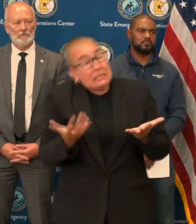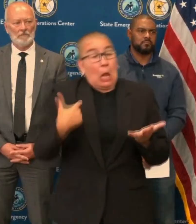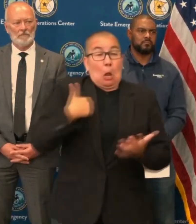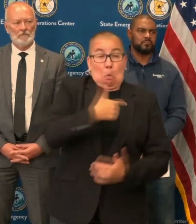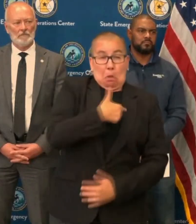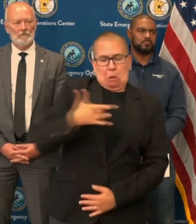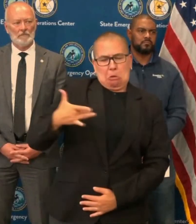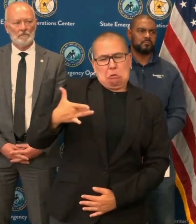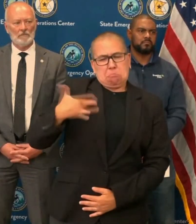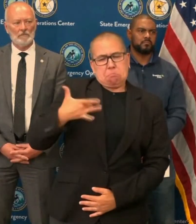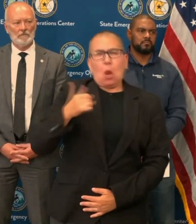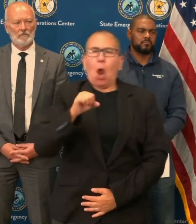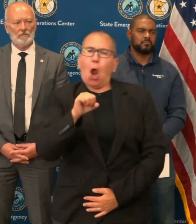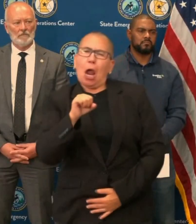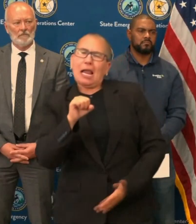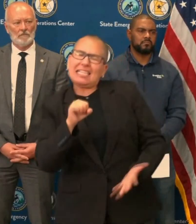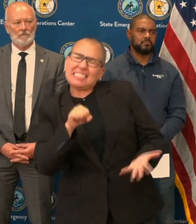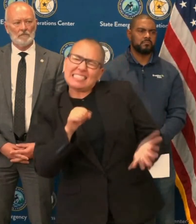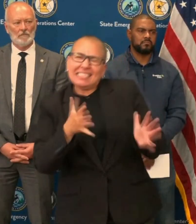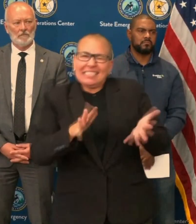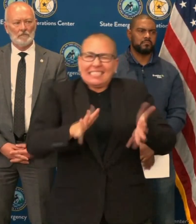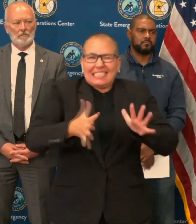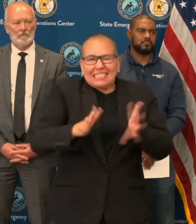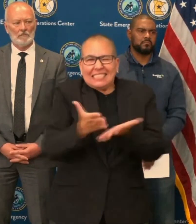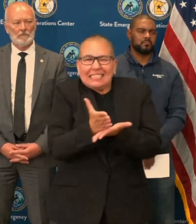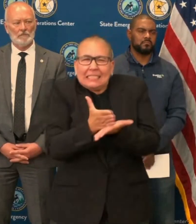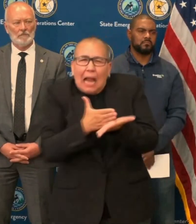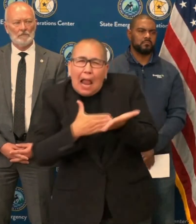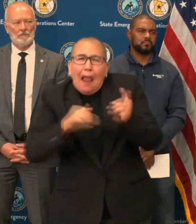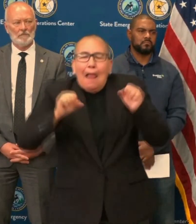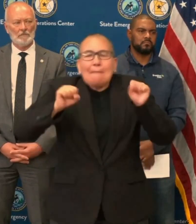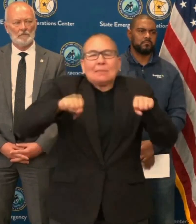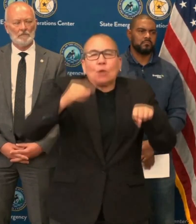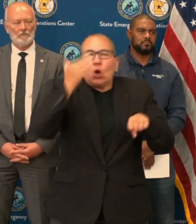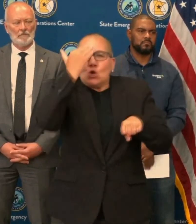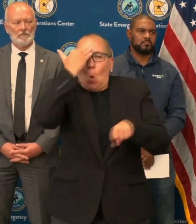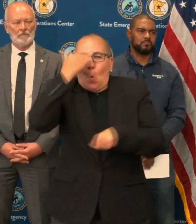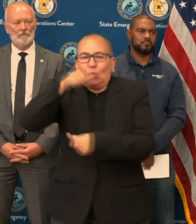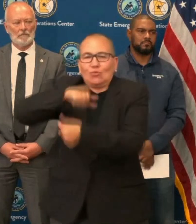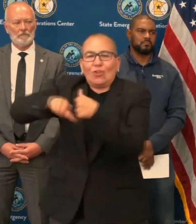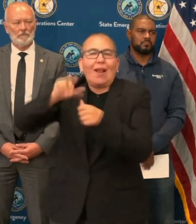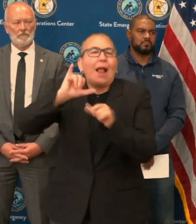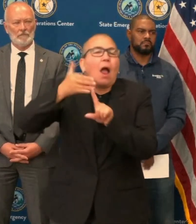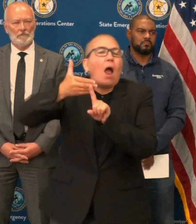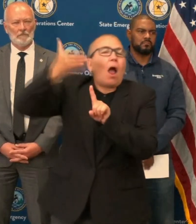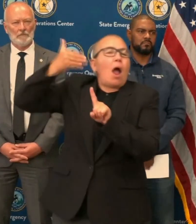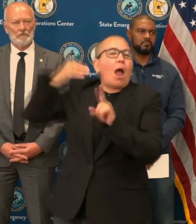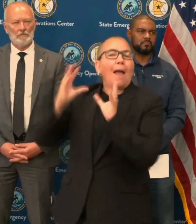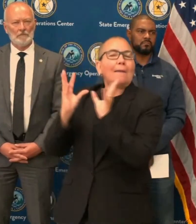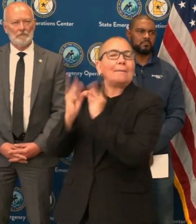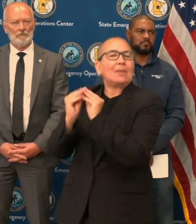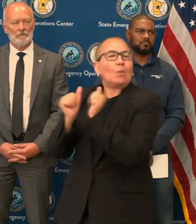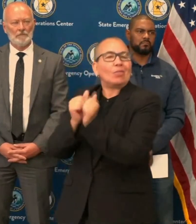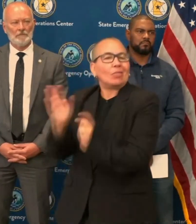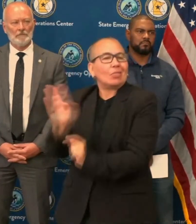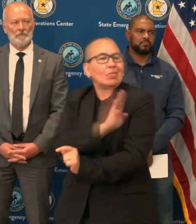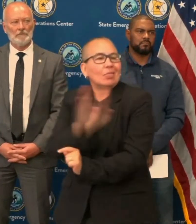some overlap with some, public meetings, I will say, with Senator Hoffman and the